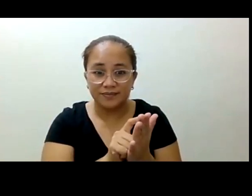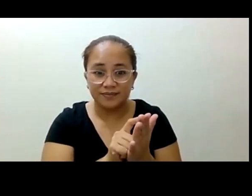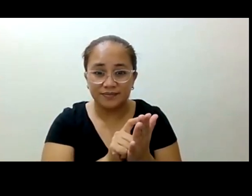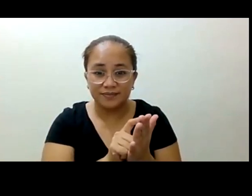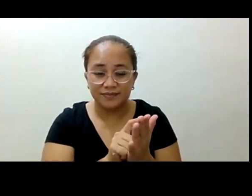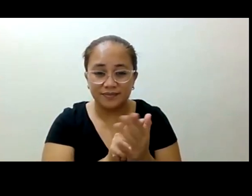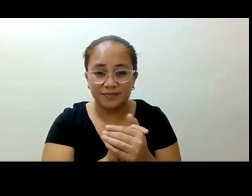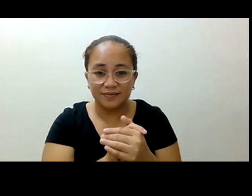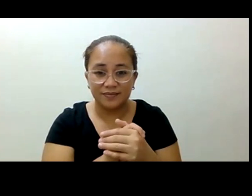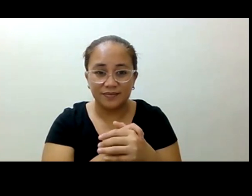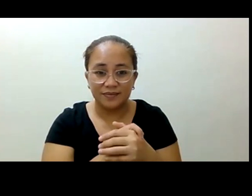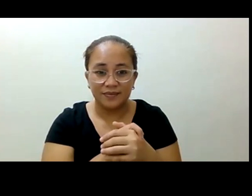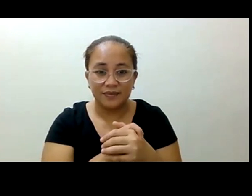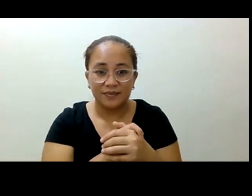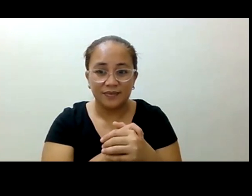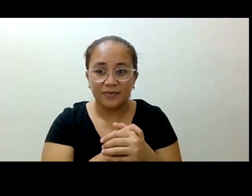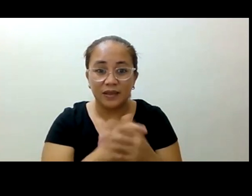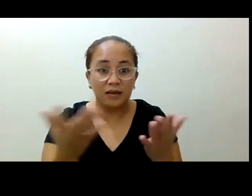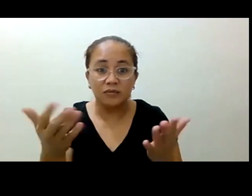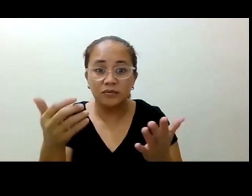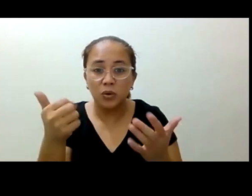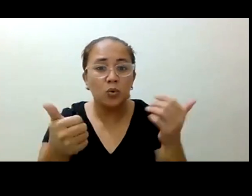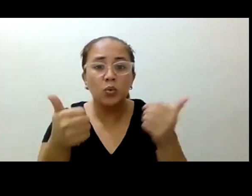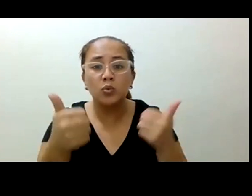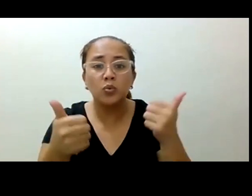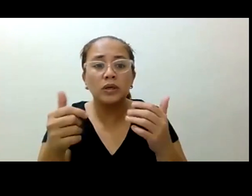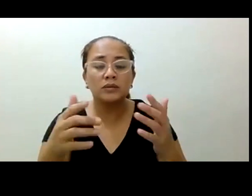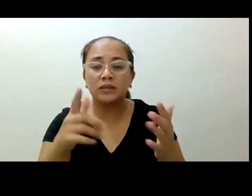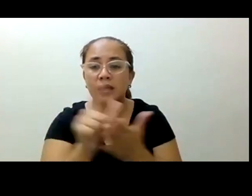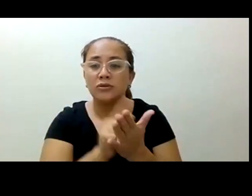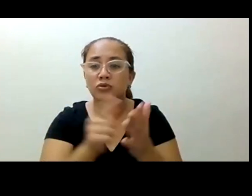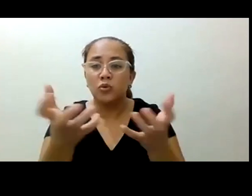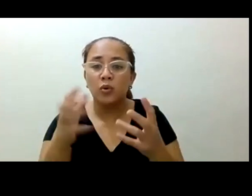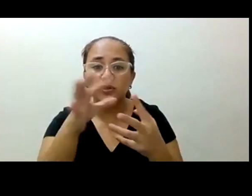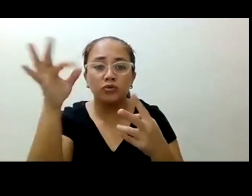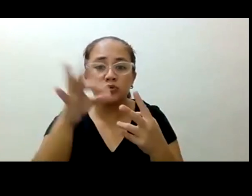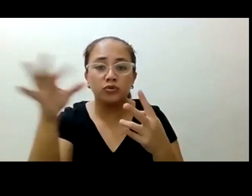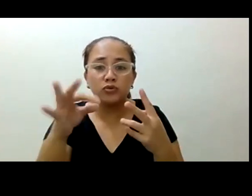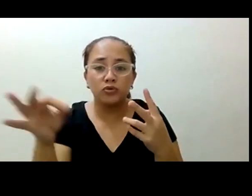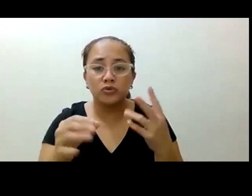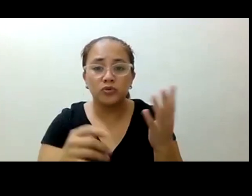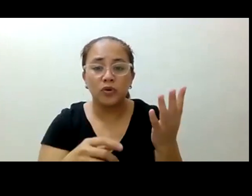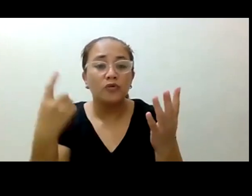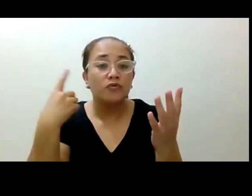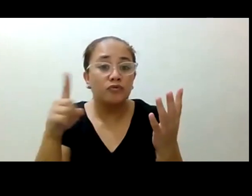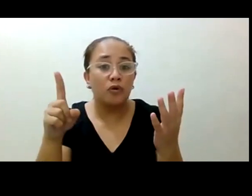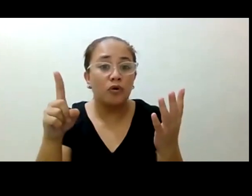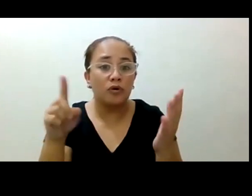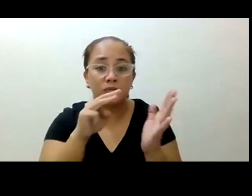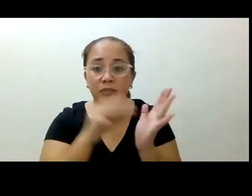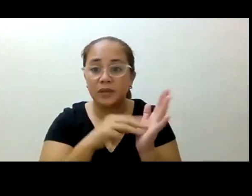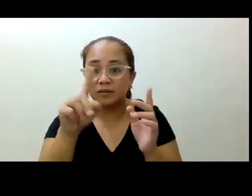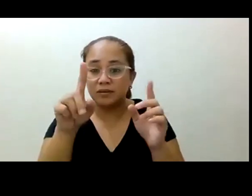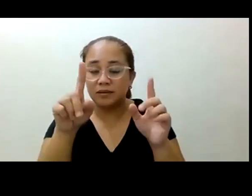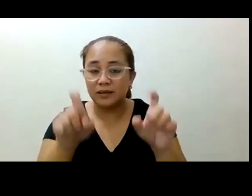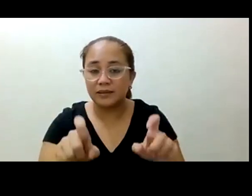So, you have any ideas about which lessons you want to pick? This is for answering questions